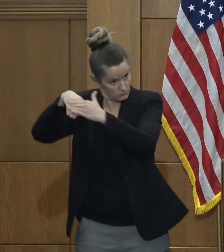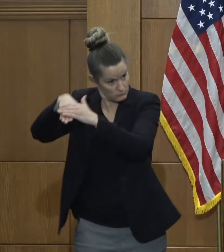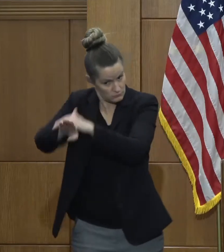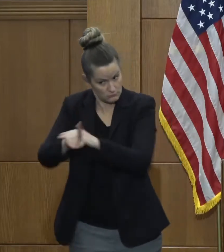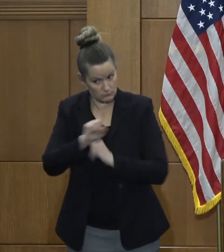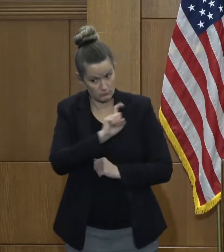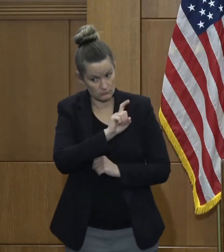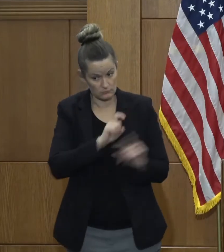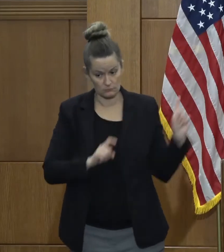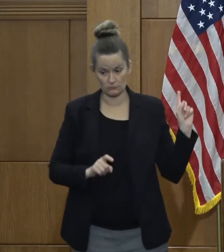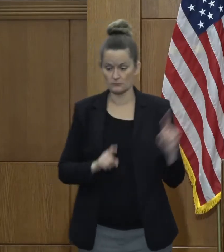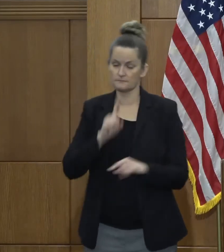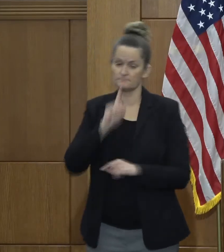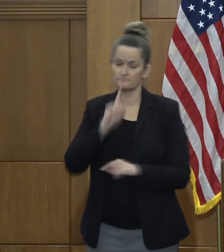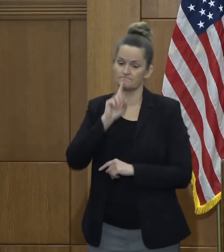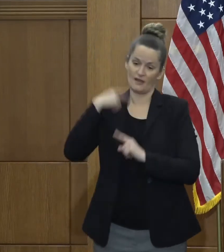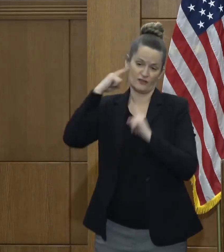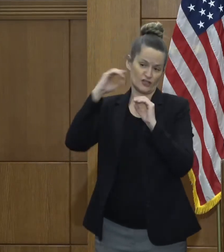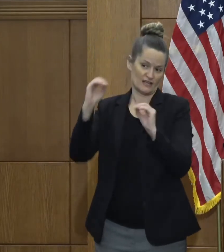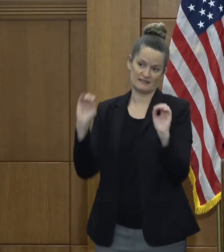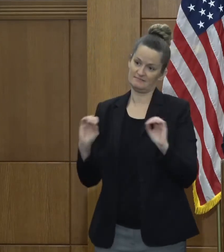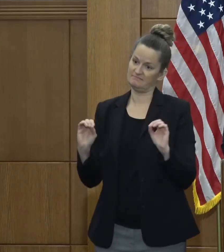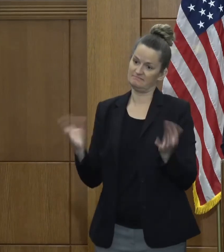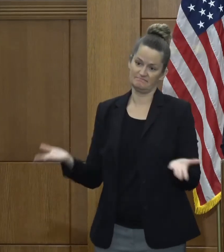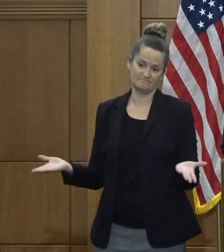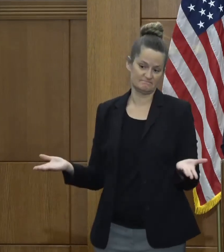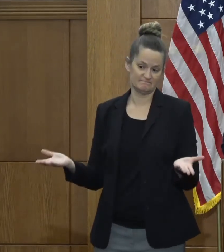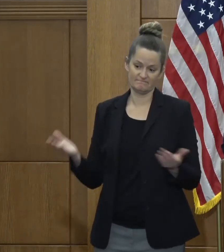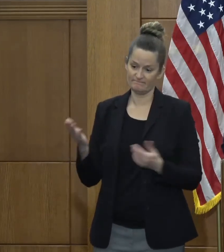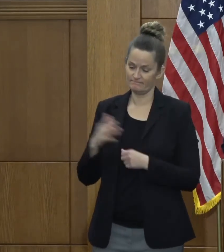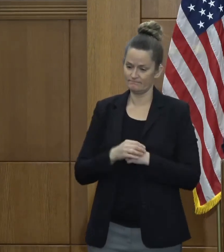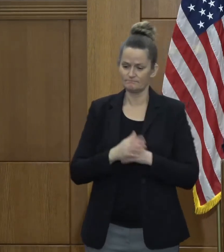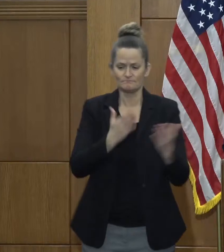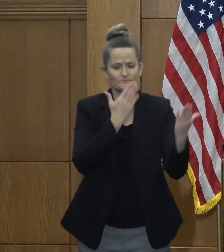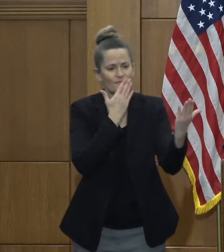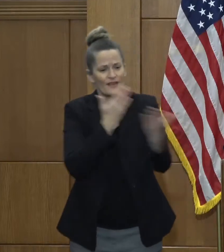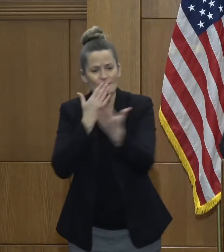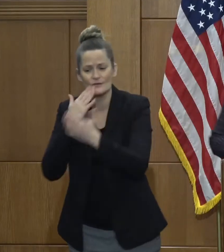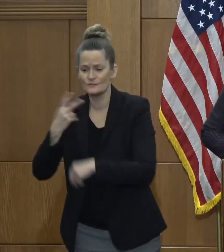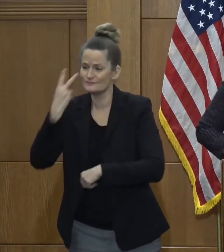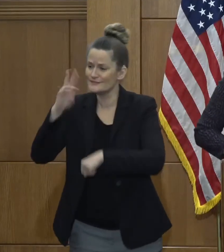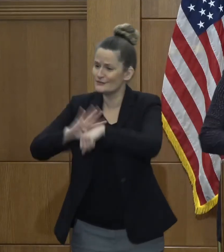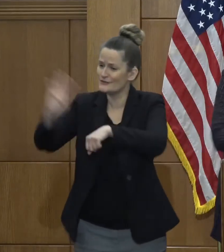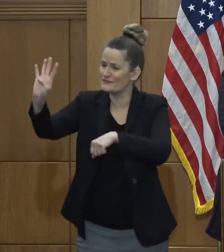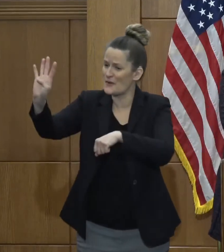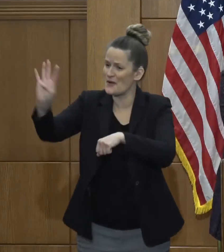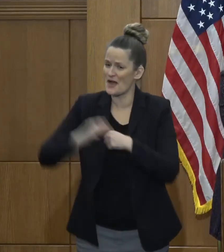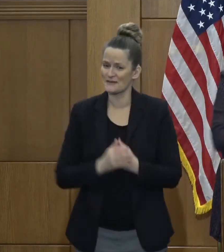All right, thank you very much, everyone. We'll see you again at 4 o'clock.